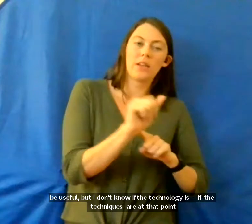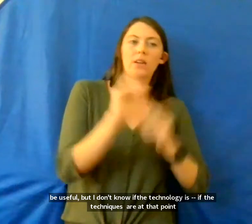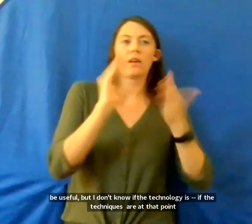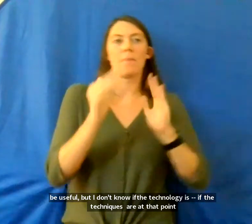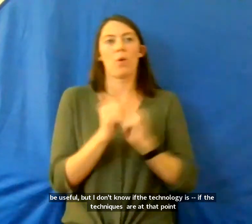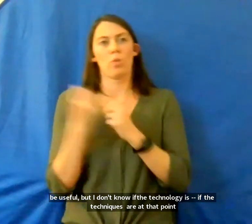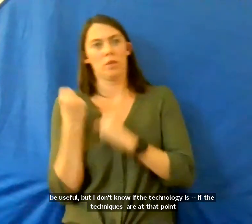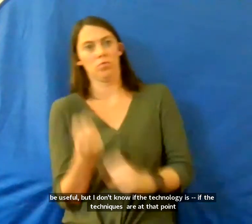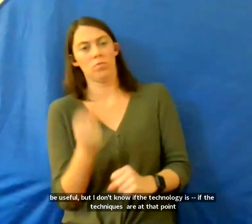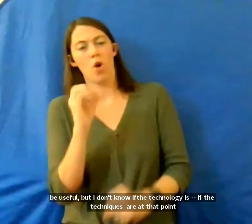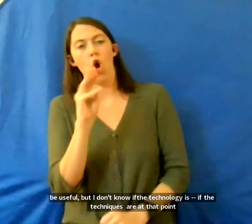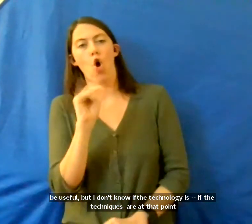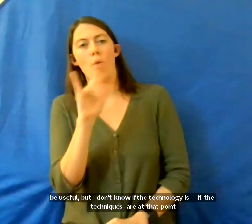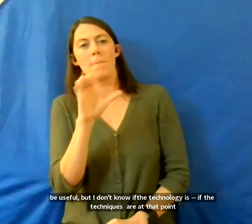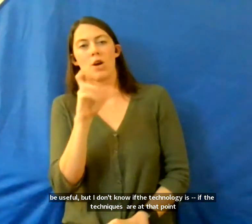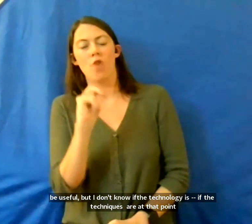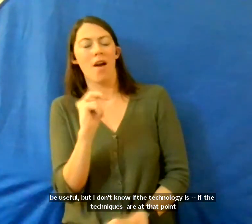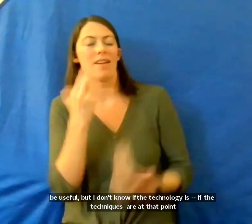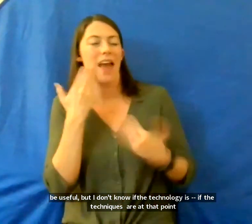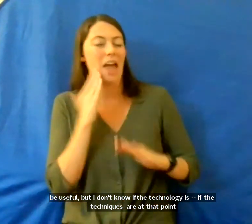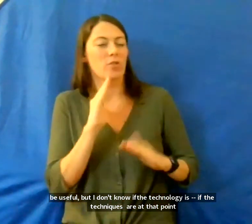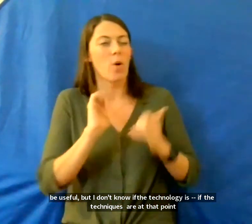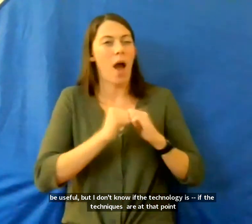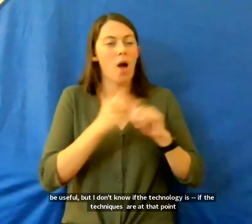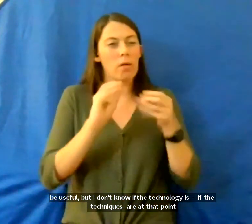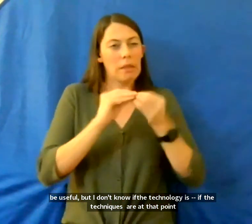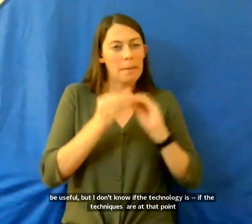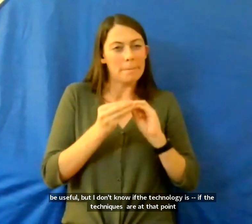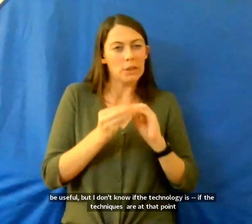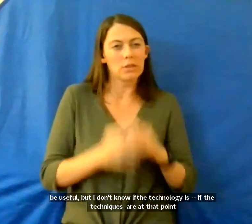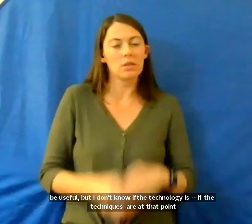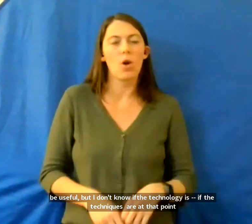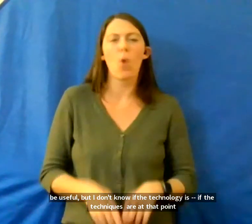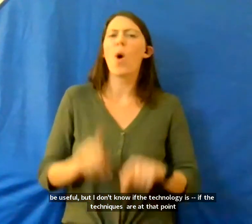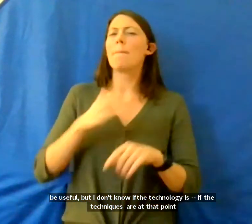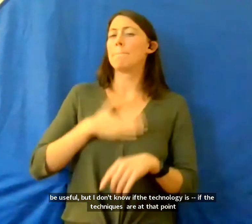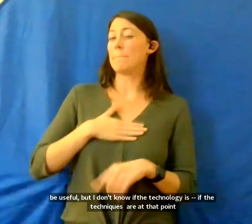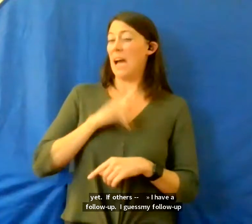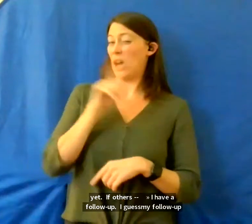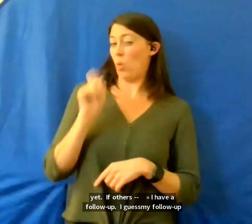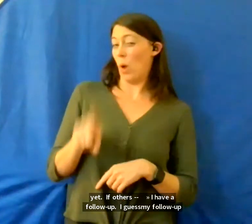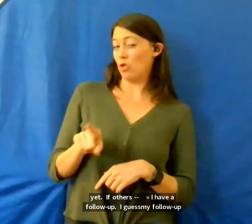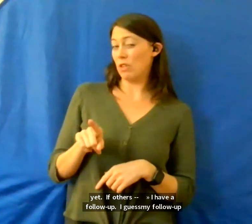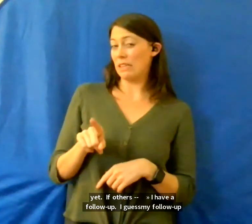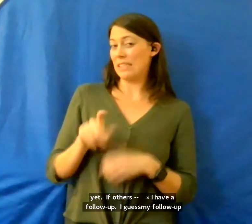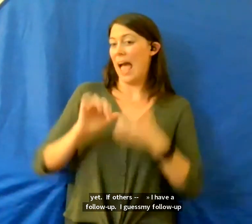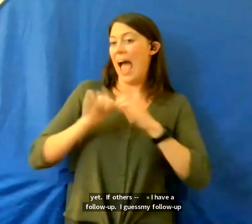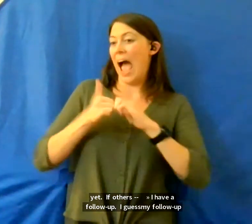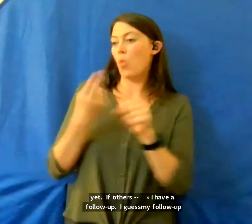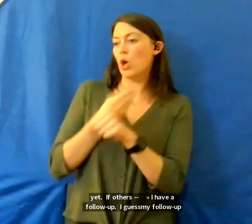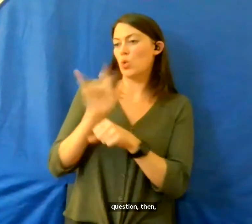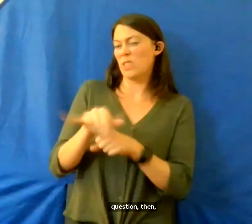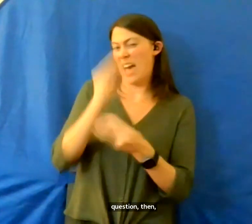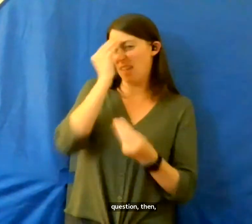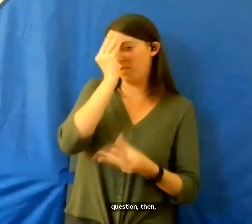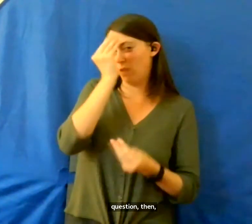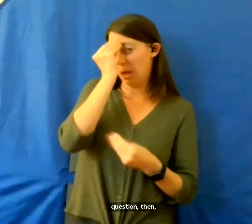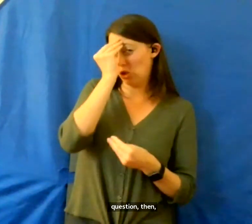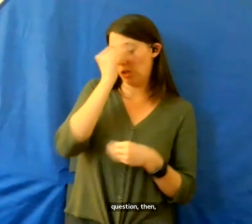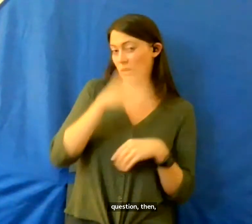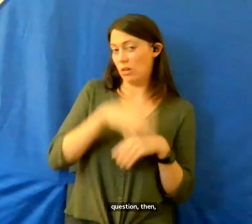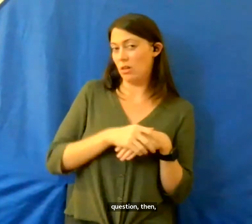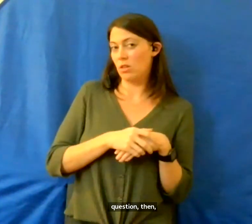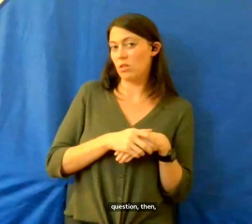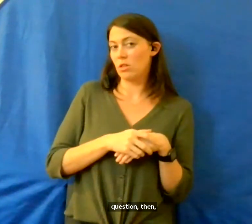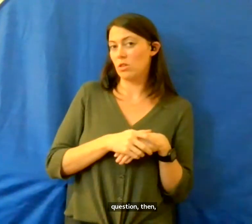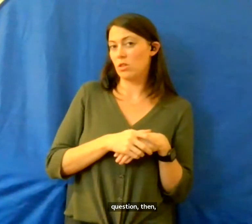Yeah, no, I guess my follow-up question then would be how will we use it? Because my understanding is that you know, that SARS-CoV-2 starts to